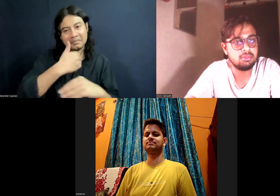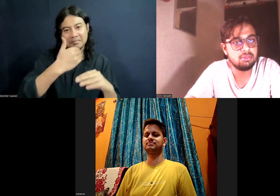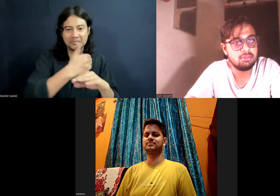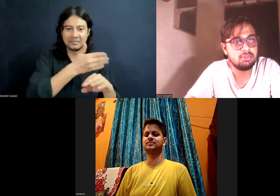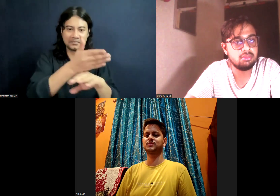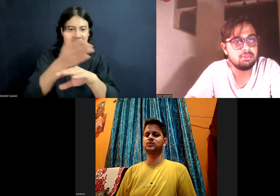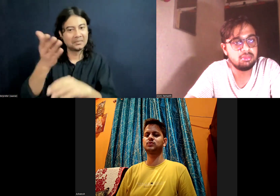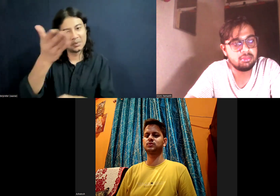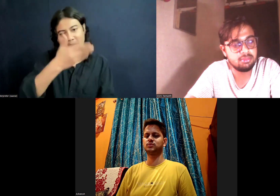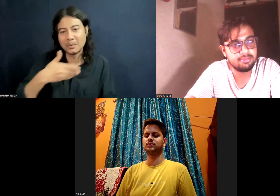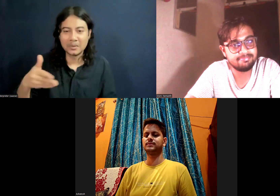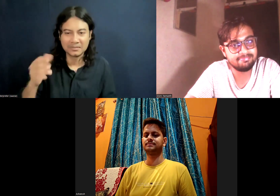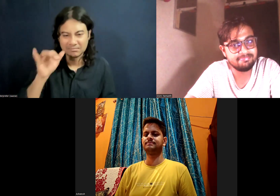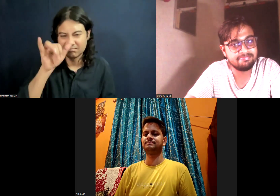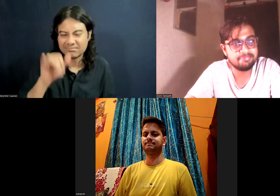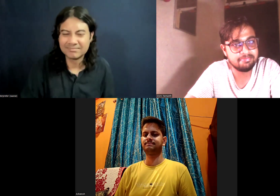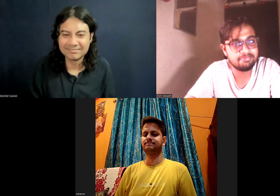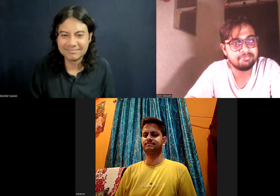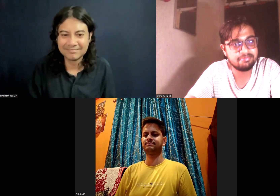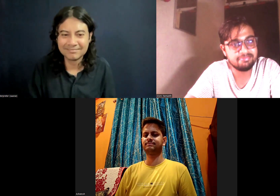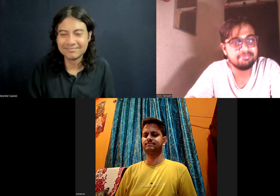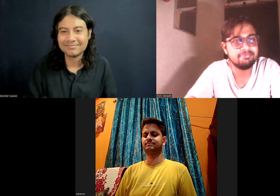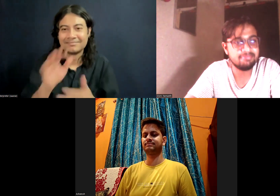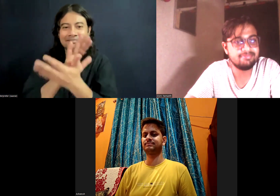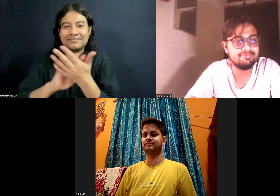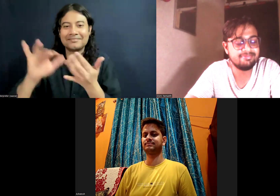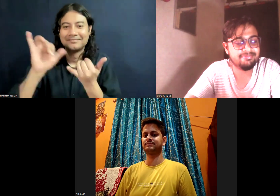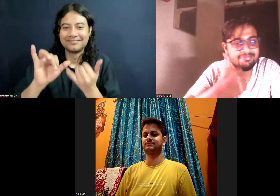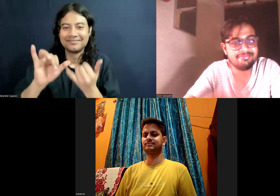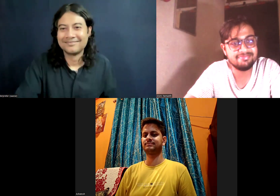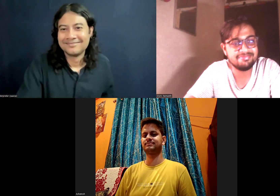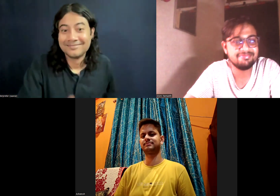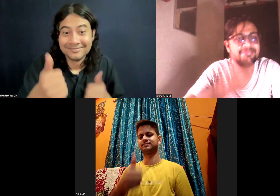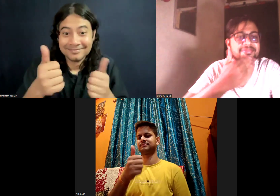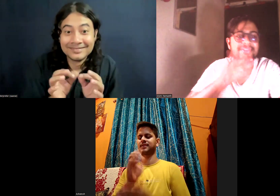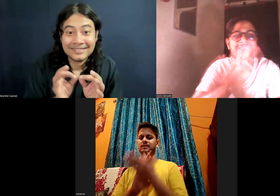We can take a quick one question. I think time will be out.